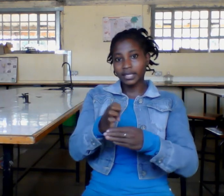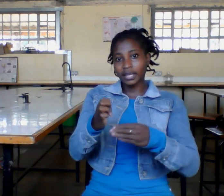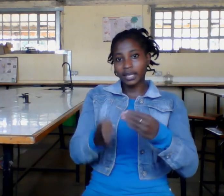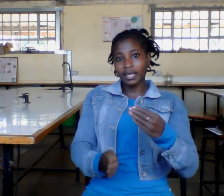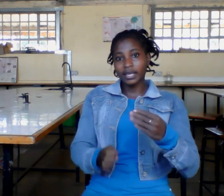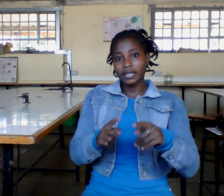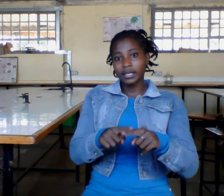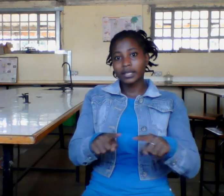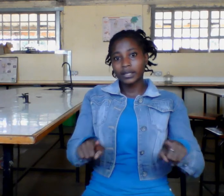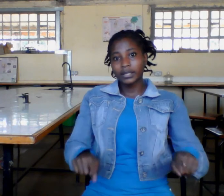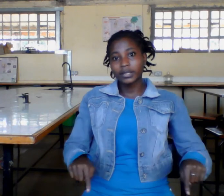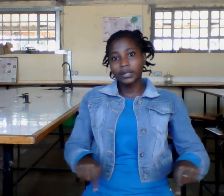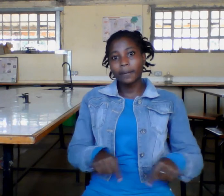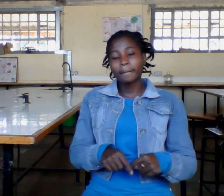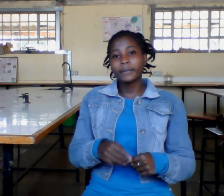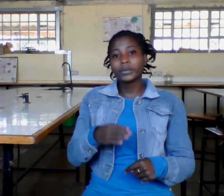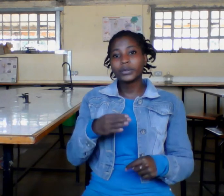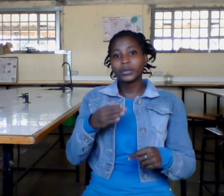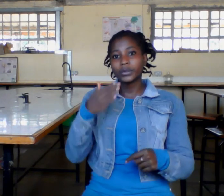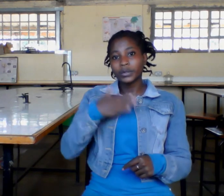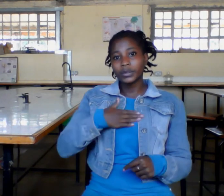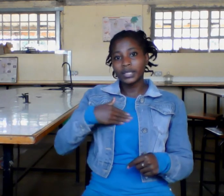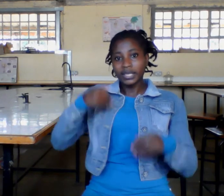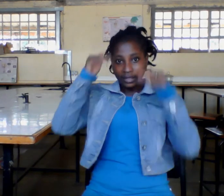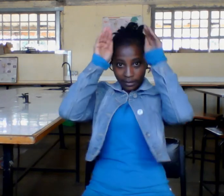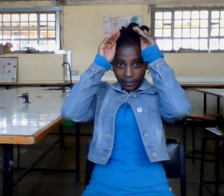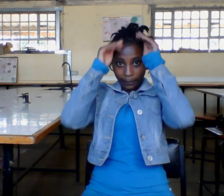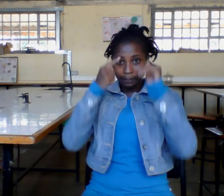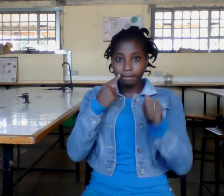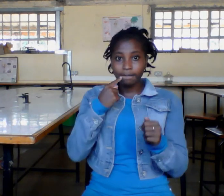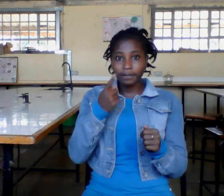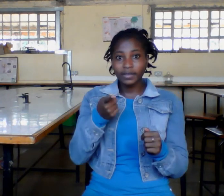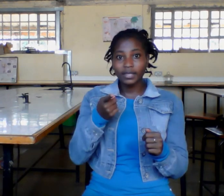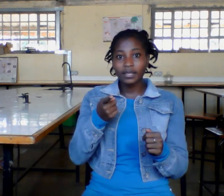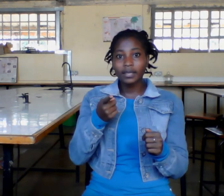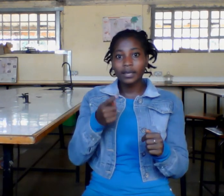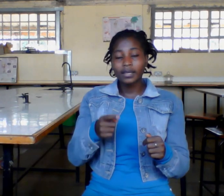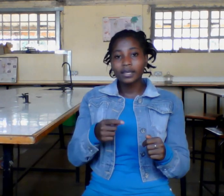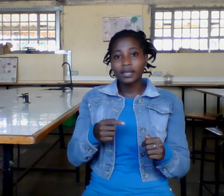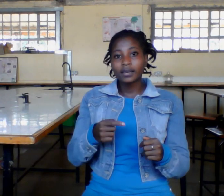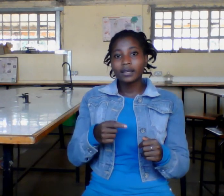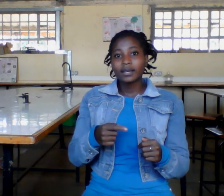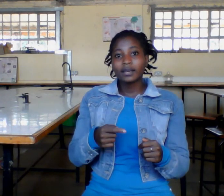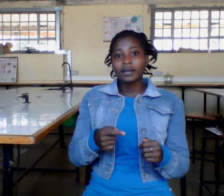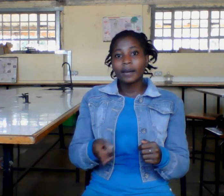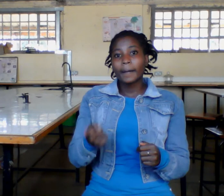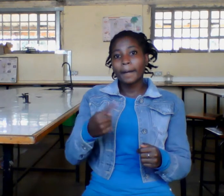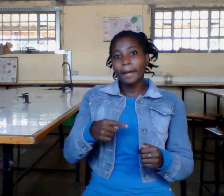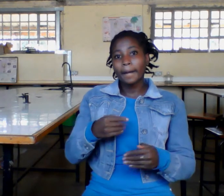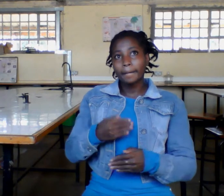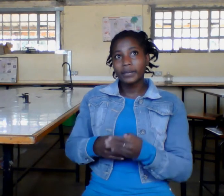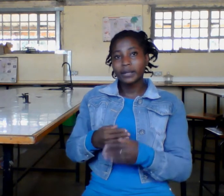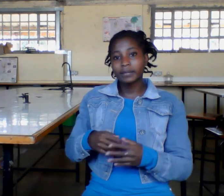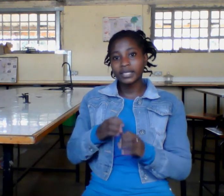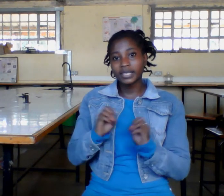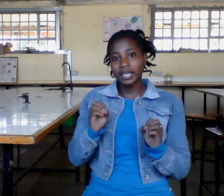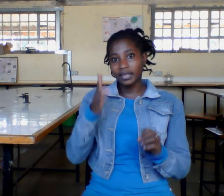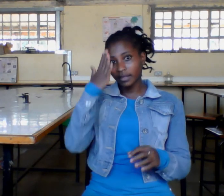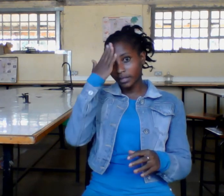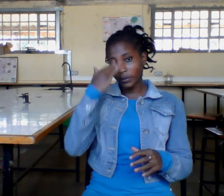was scared to death, but in a blink of an eye, it just ran away thinking that if it could stay longer, it would